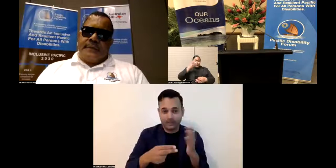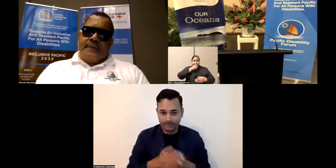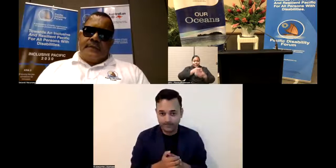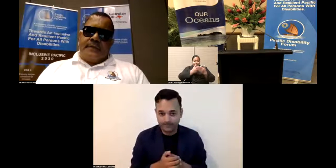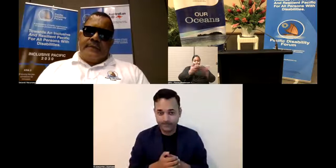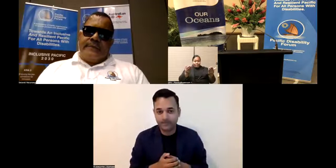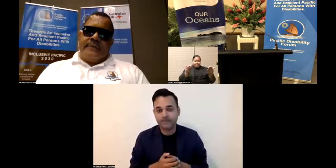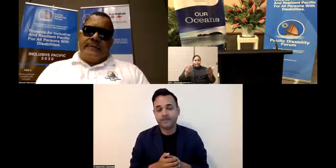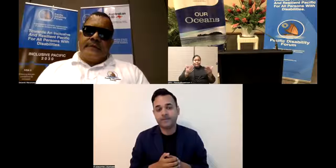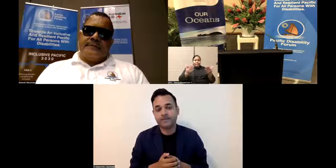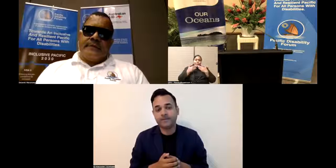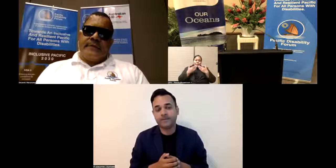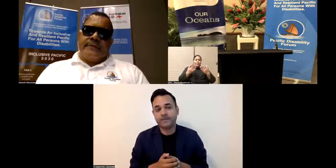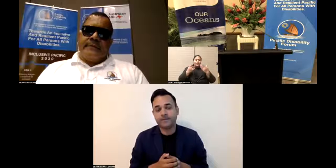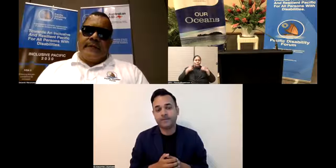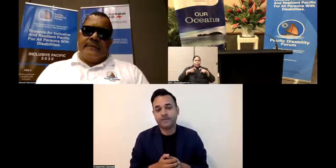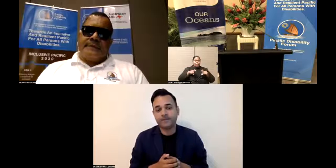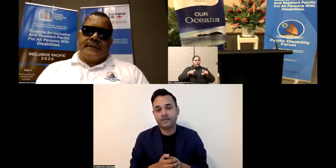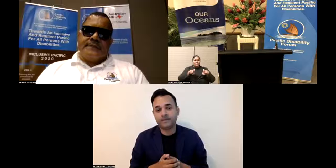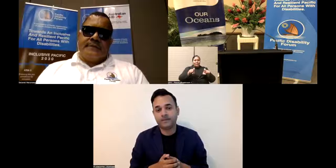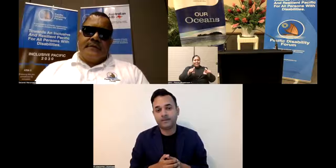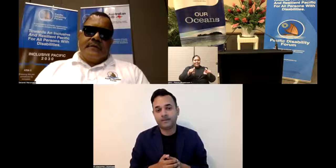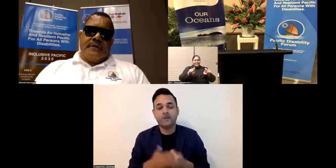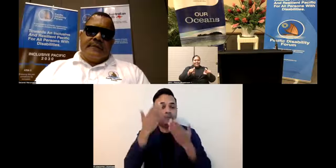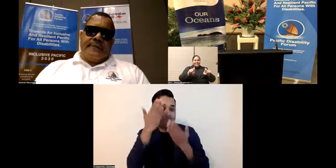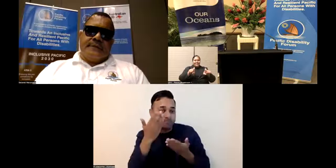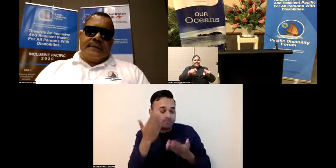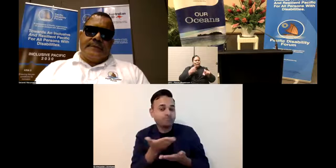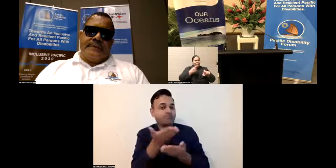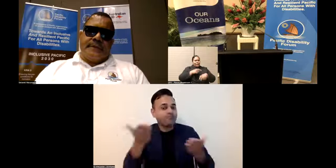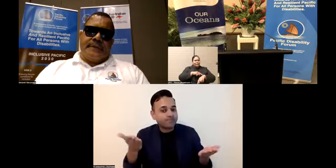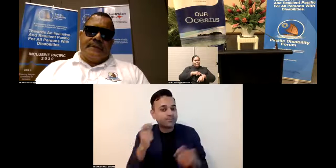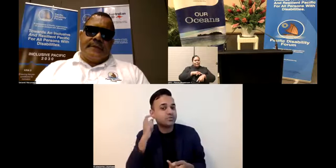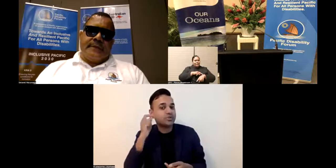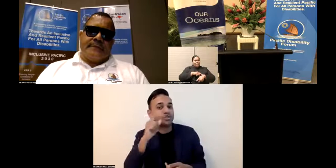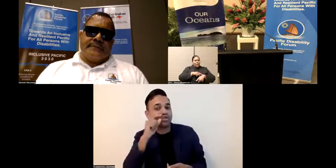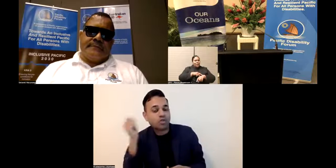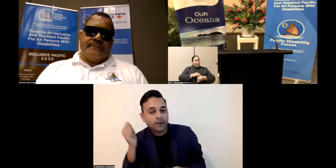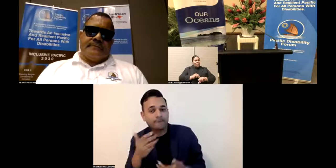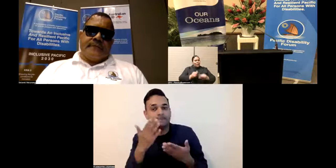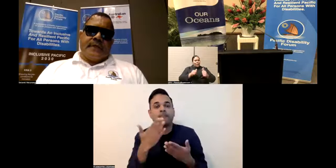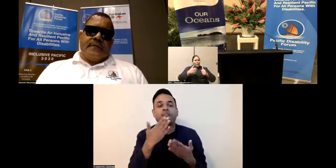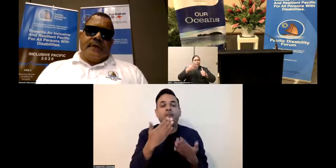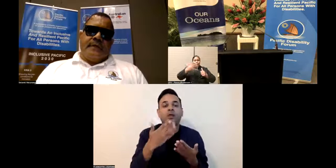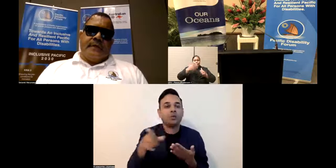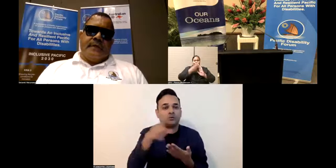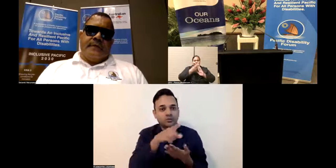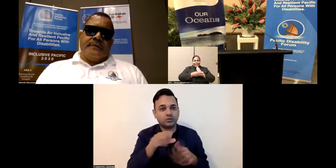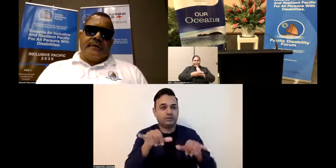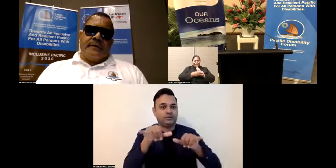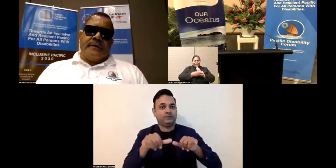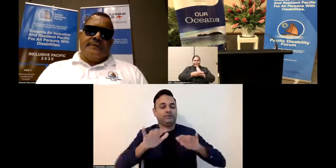done. We're about 15 minutes away from the end of this session of our first ever Pacific Satellite Summit. We